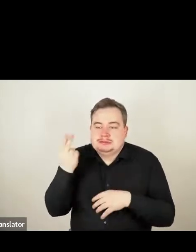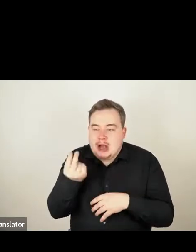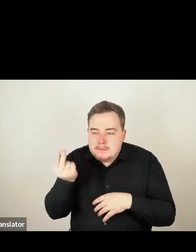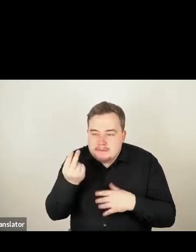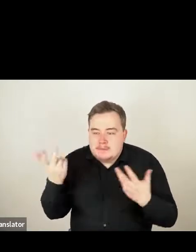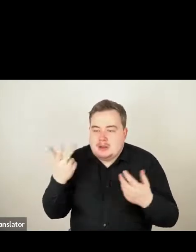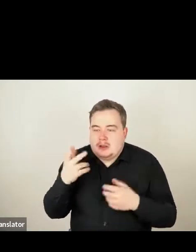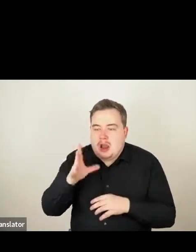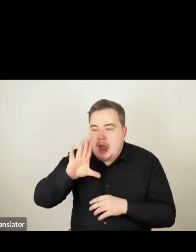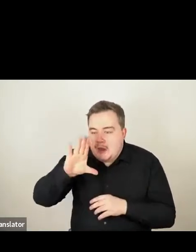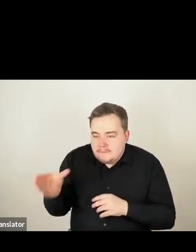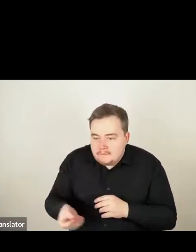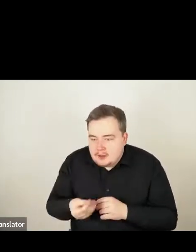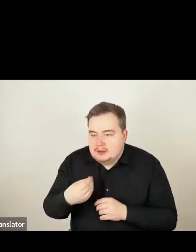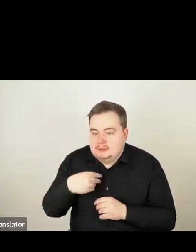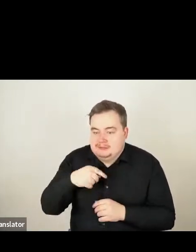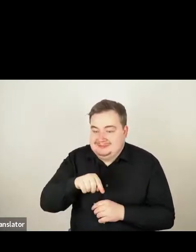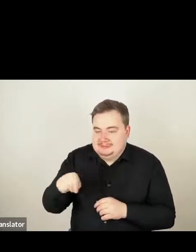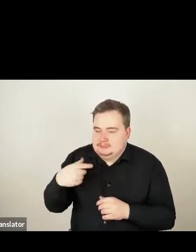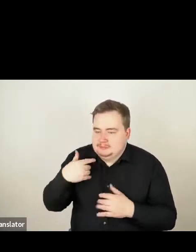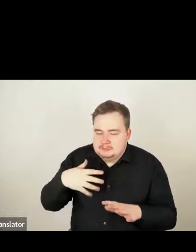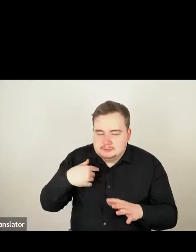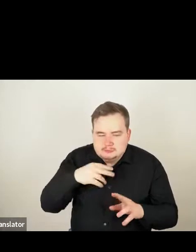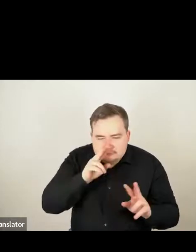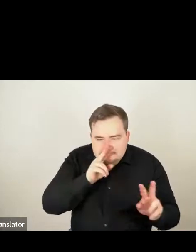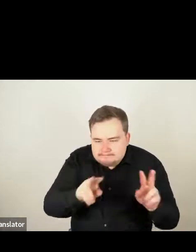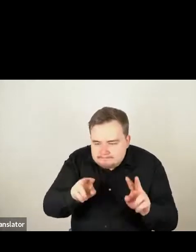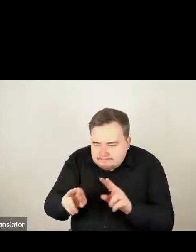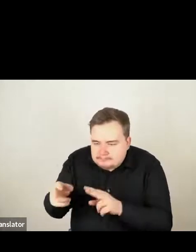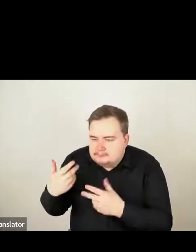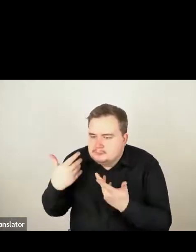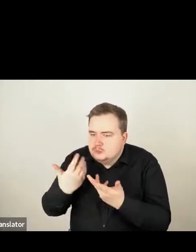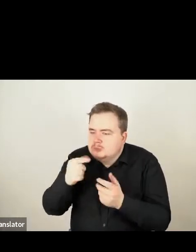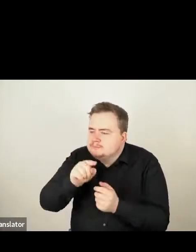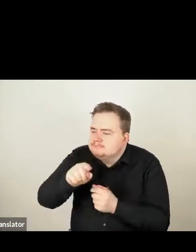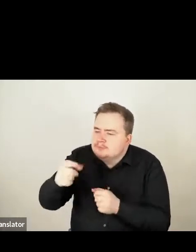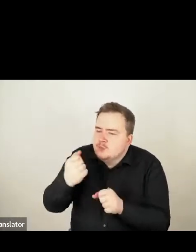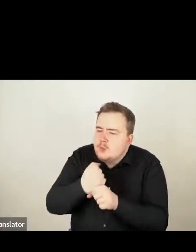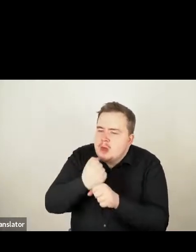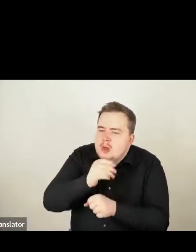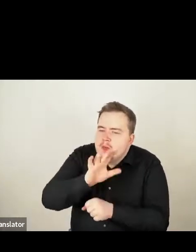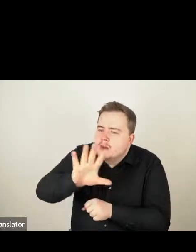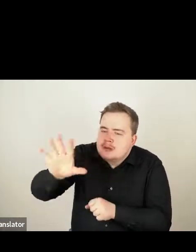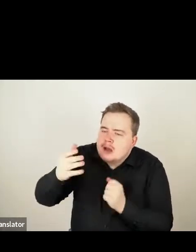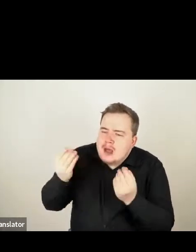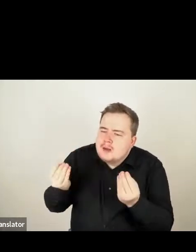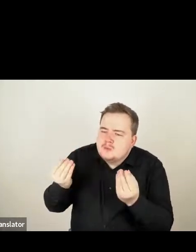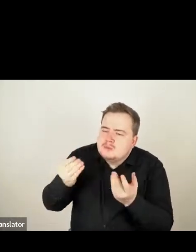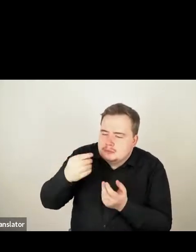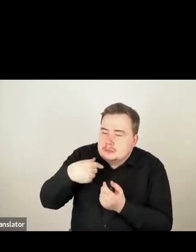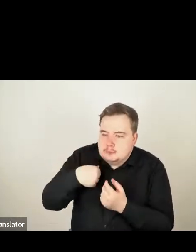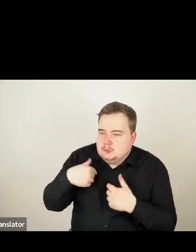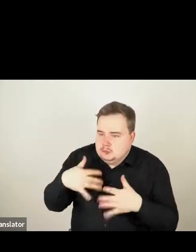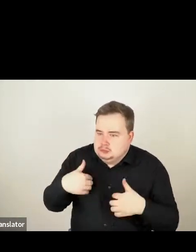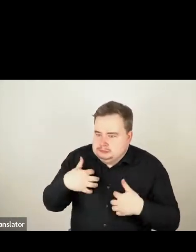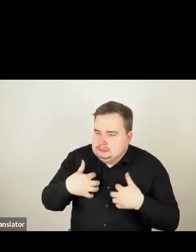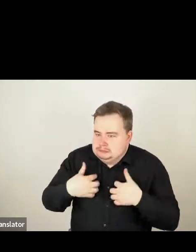see a colleague who's working currently in Djibouti also on this call.